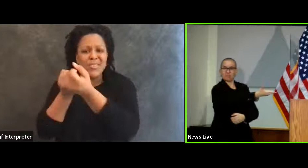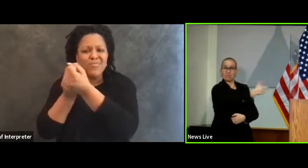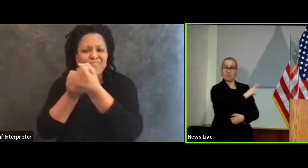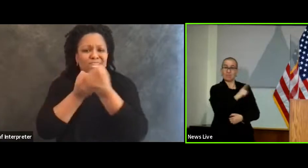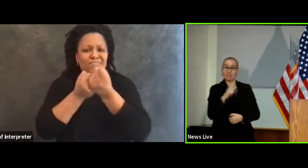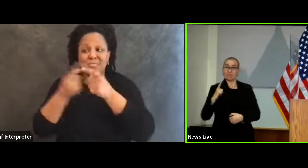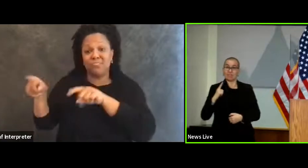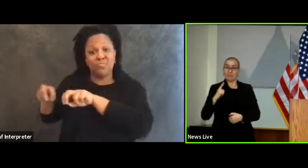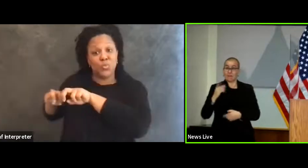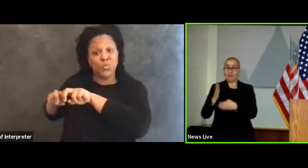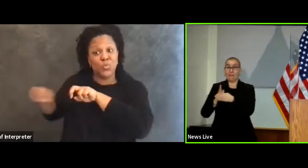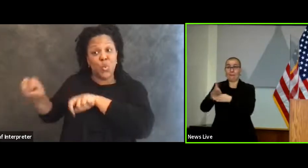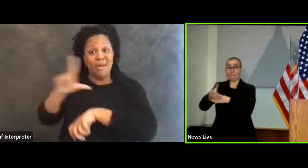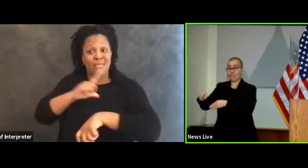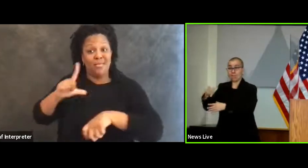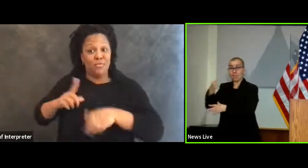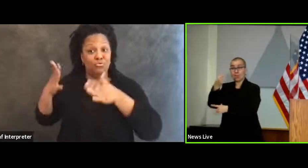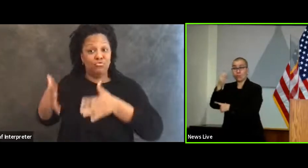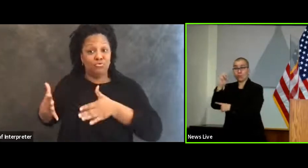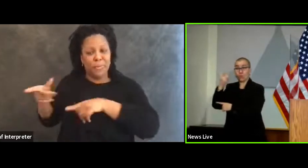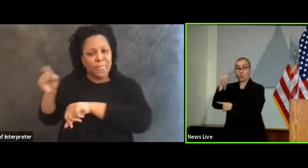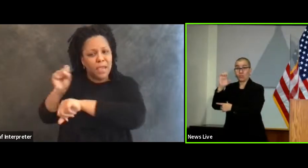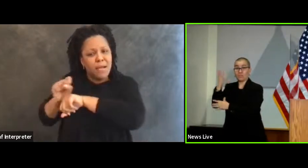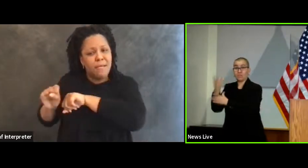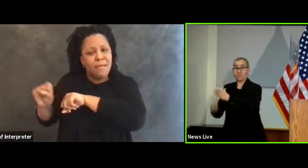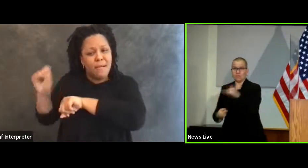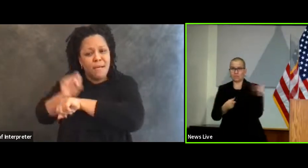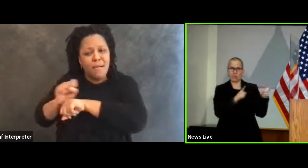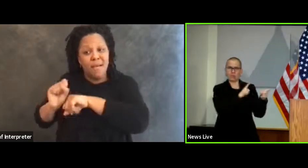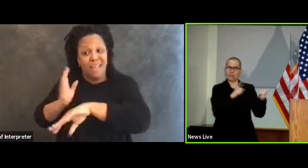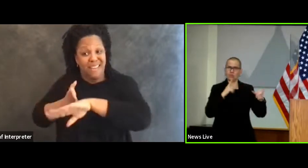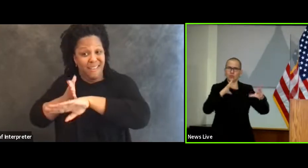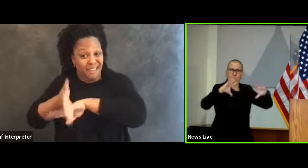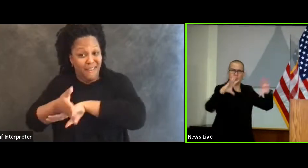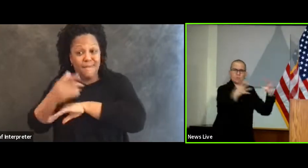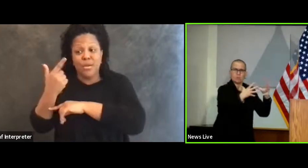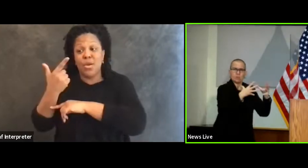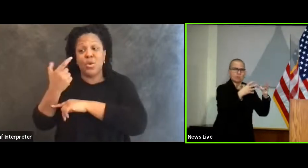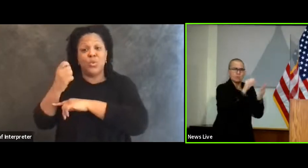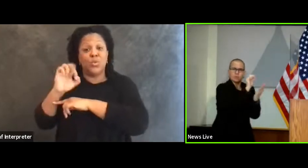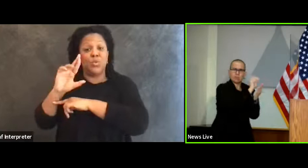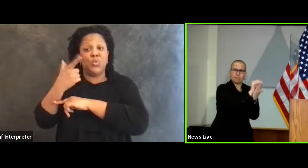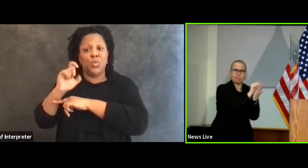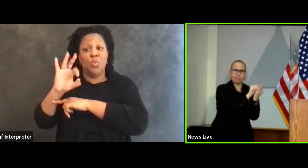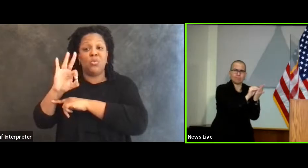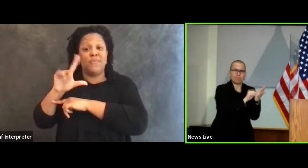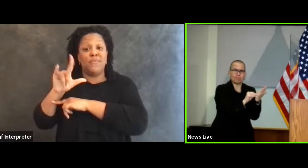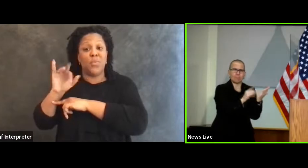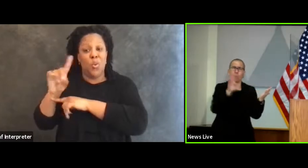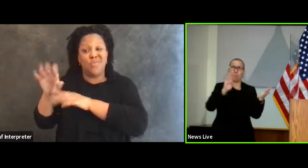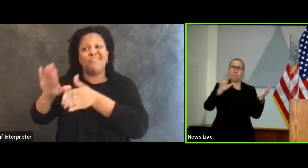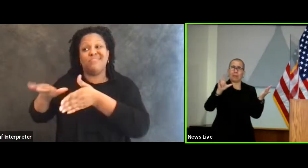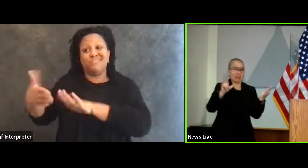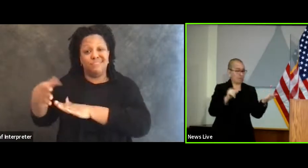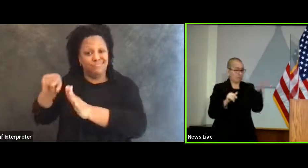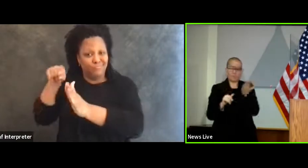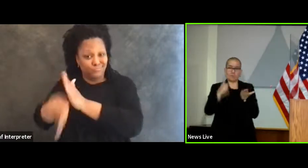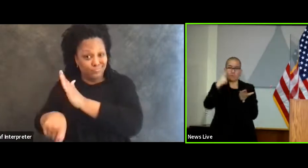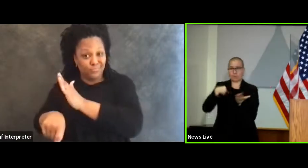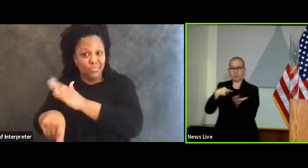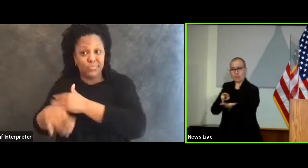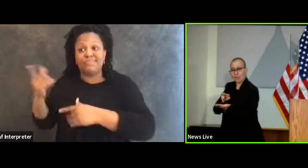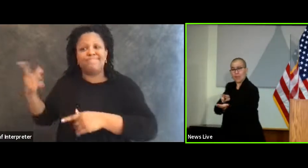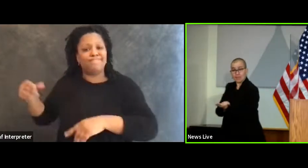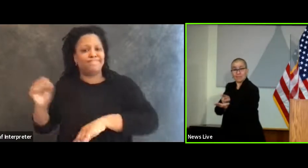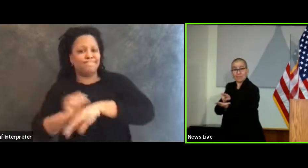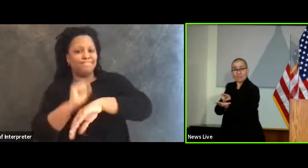the death of George Floyd and put together a bill that they sent to my desk to sign to make historic